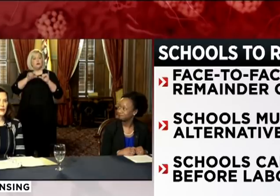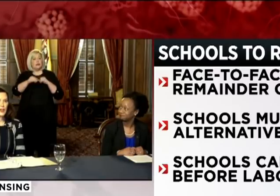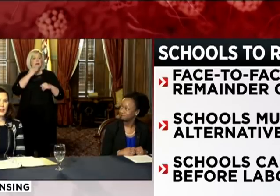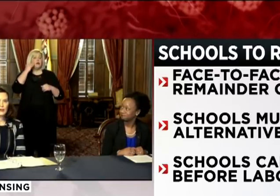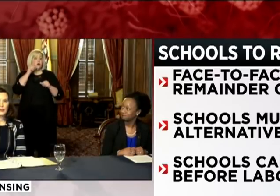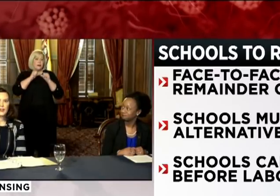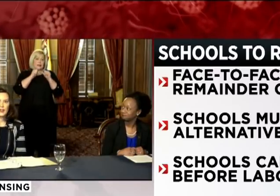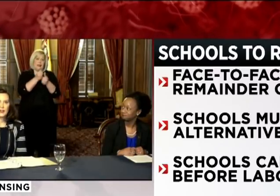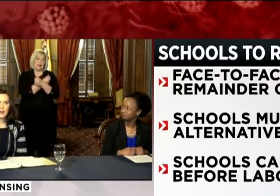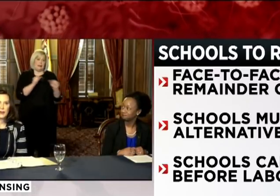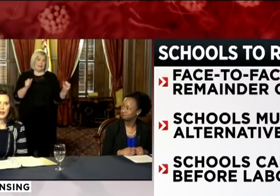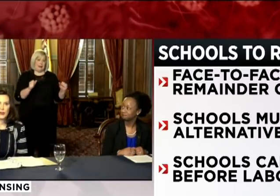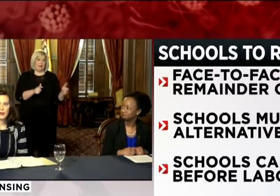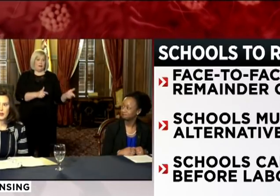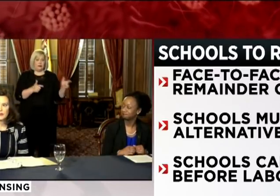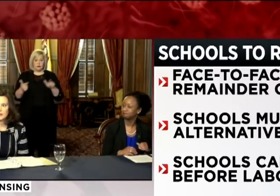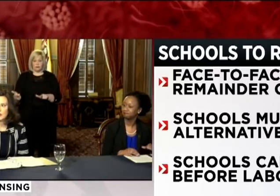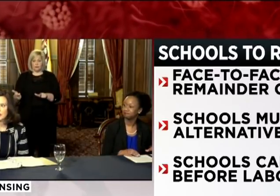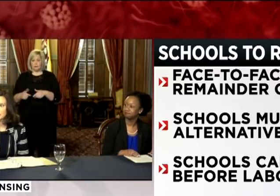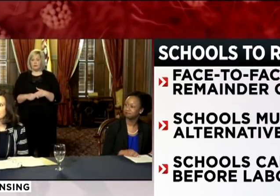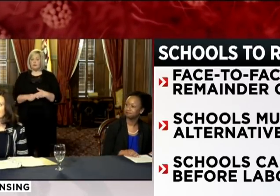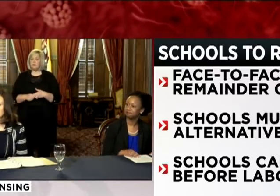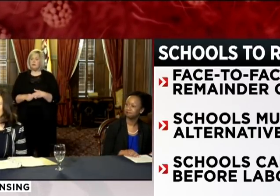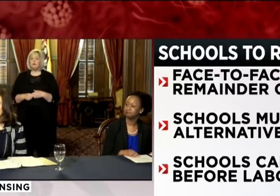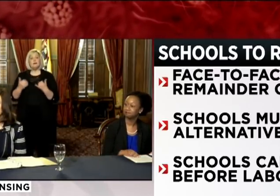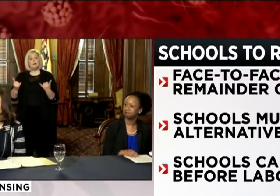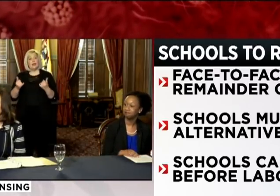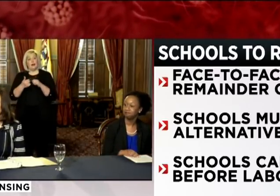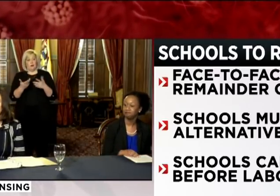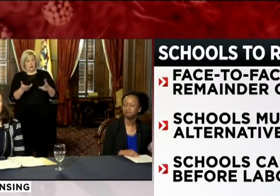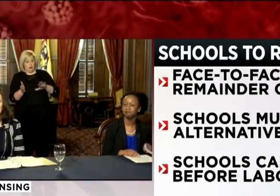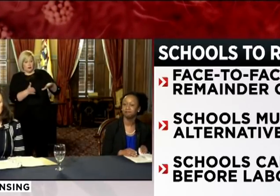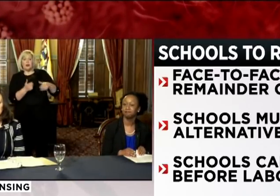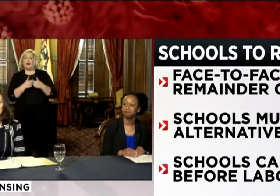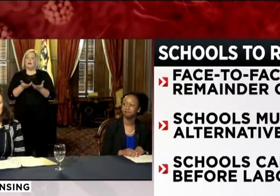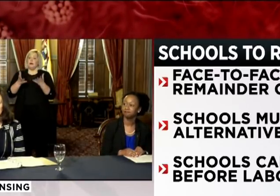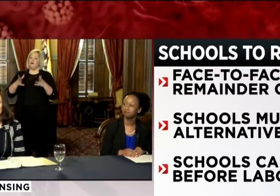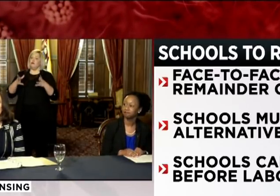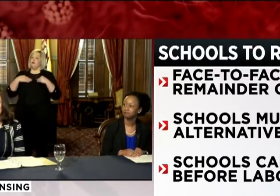Governor. Okay, with that, happy to open it up for some questions.